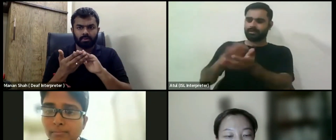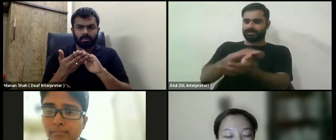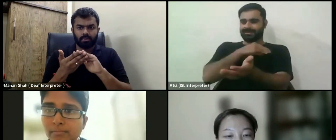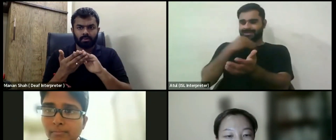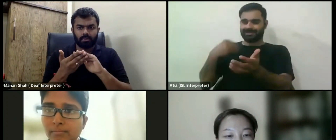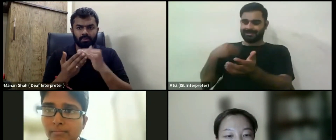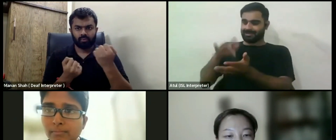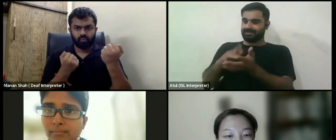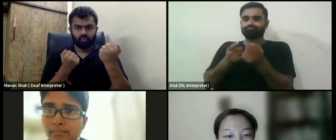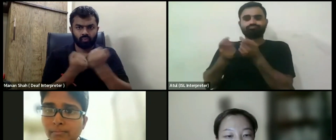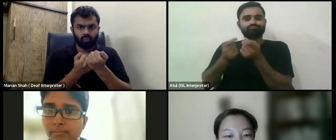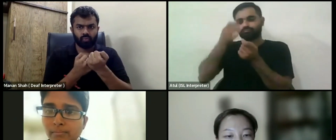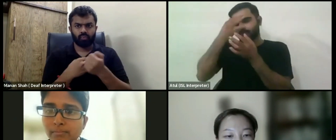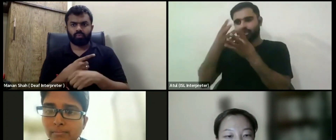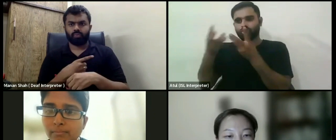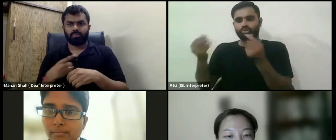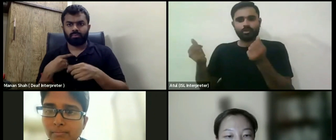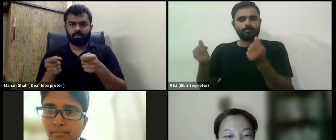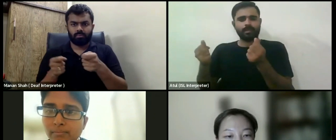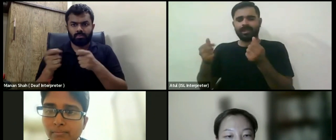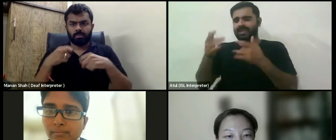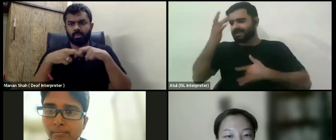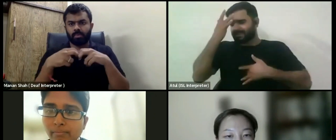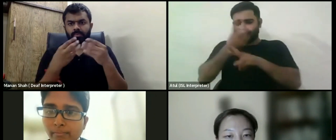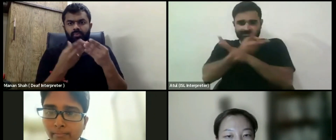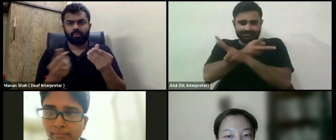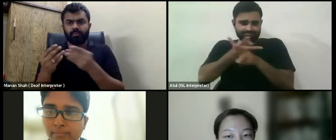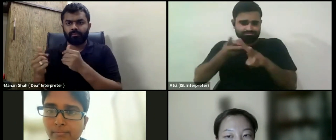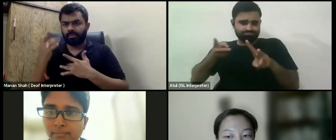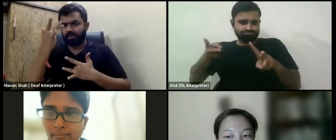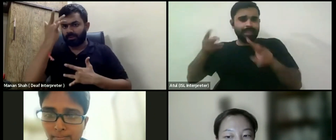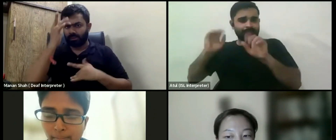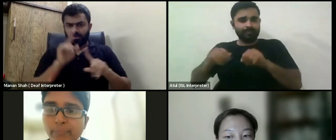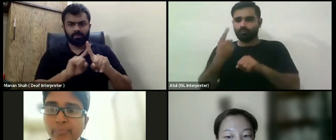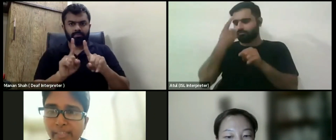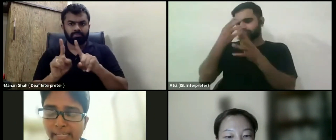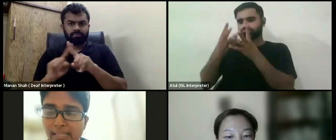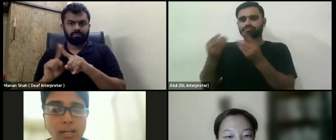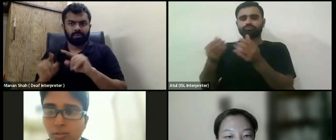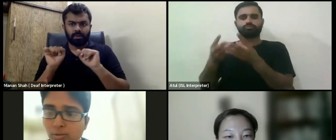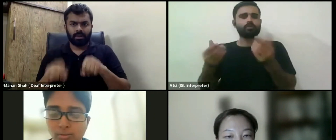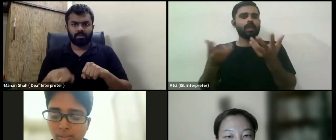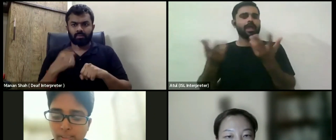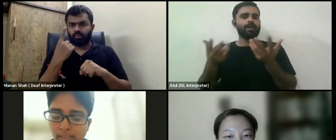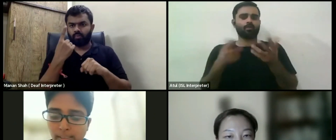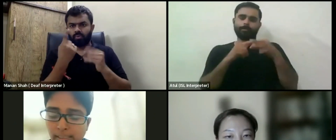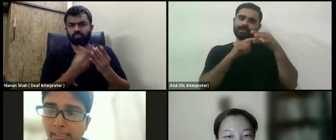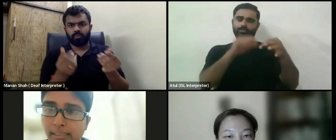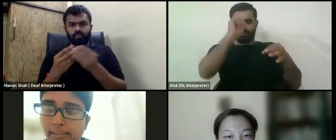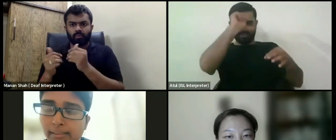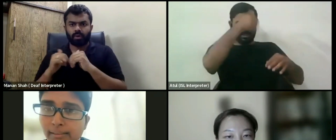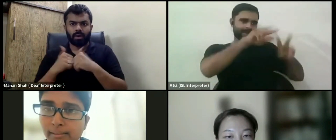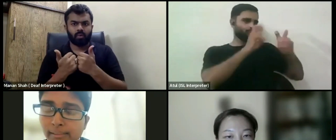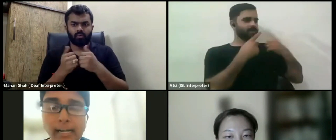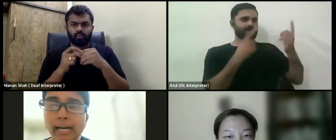deal with it so much vast variety of diseases? That is my question. Yes. Not with India or some other